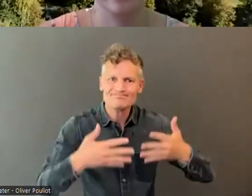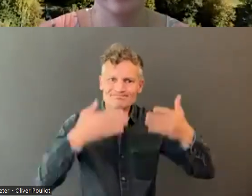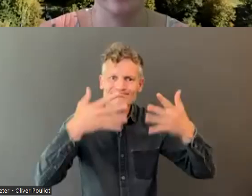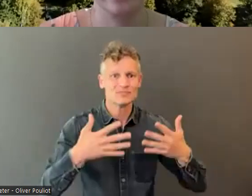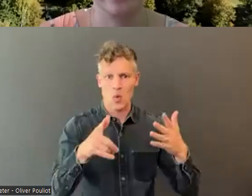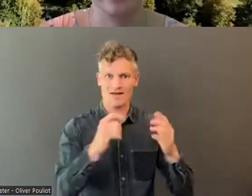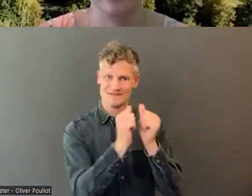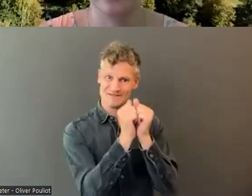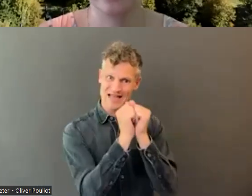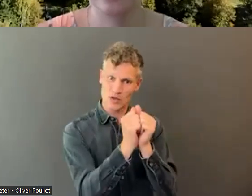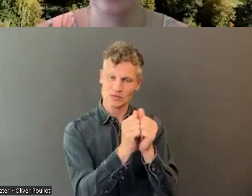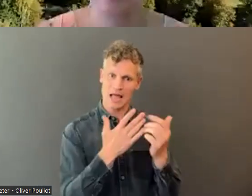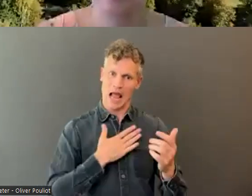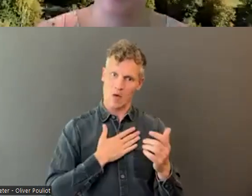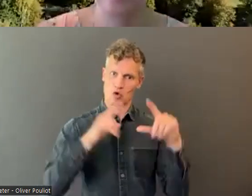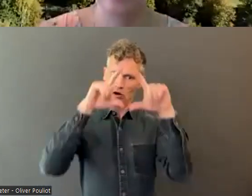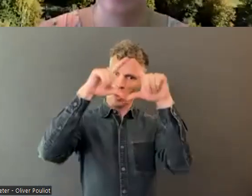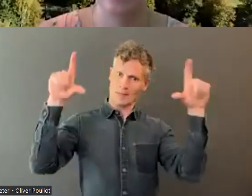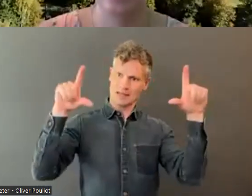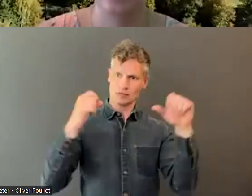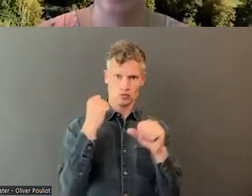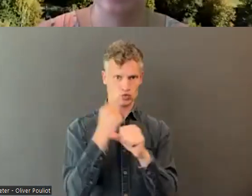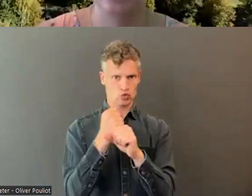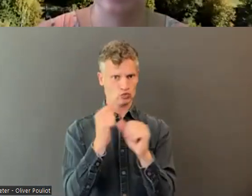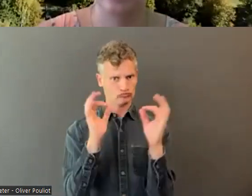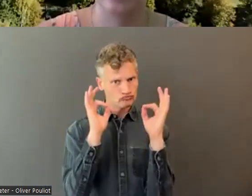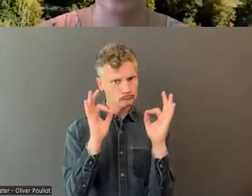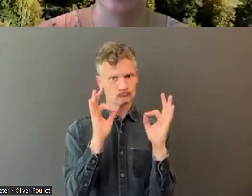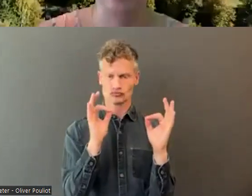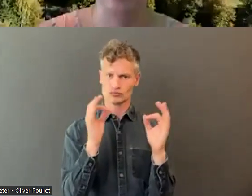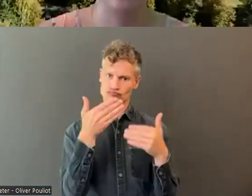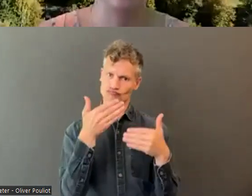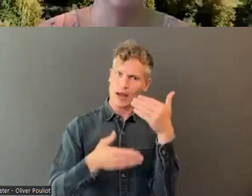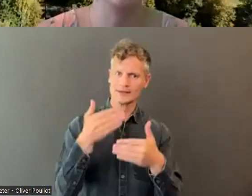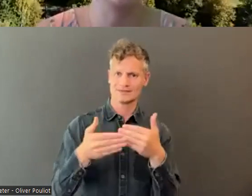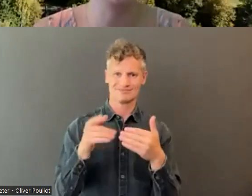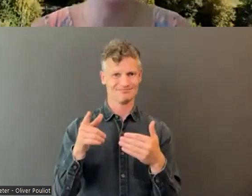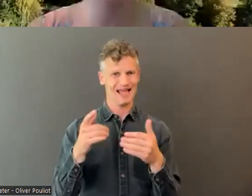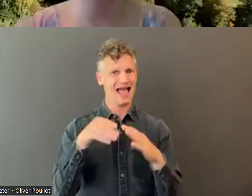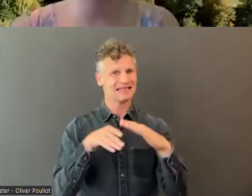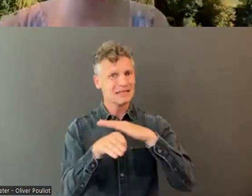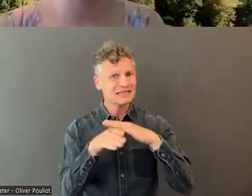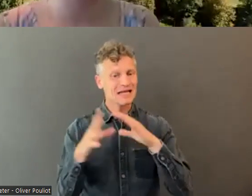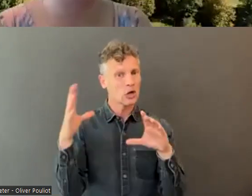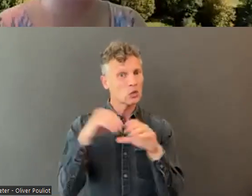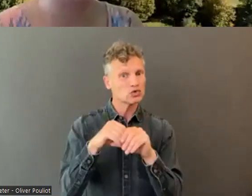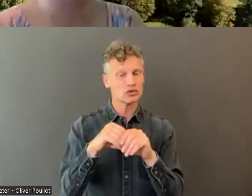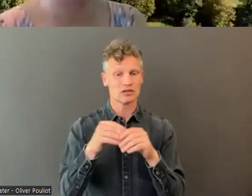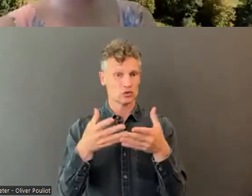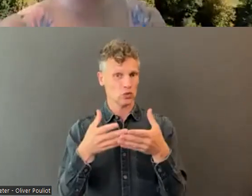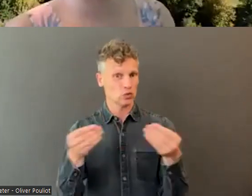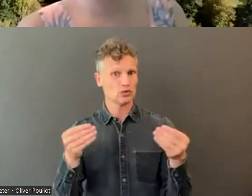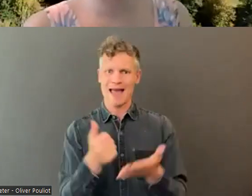our core values as a company, doing the right thing. Our values of accessibility and inclusion. Accessibility solutions